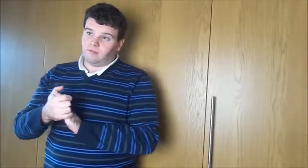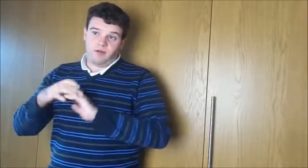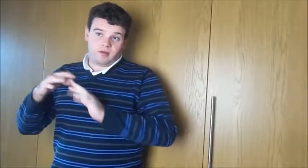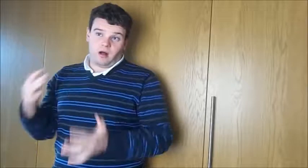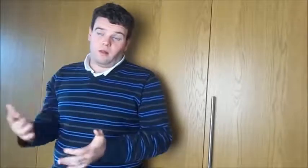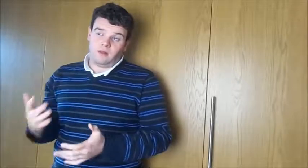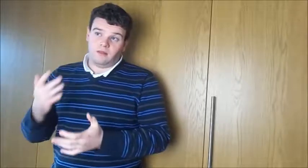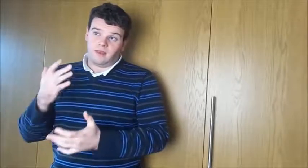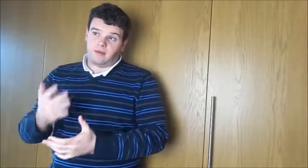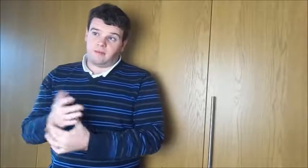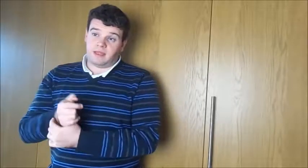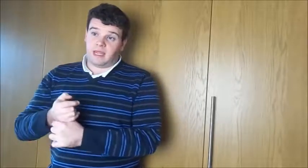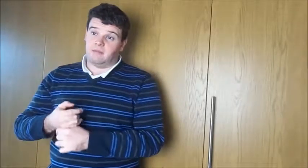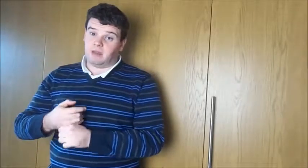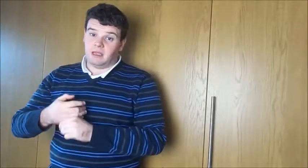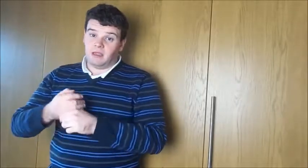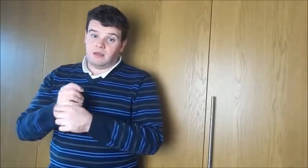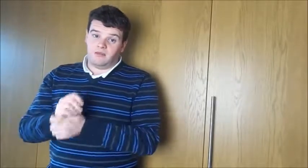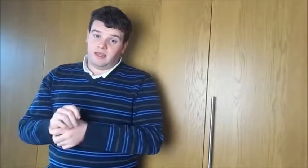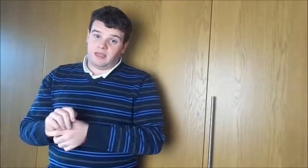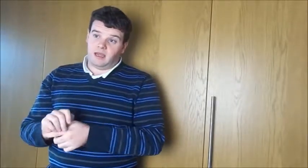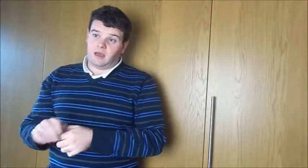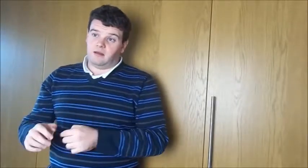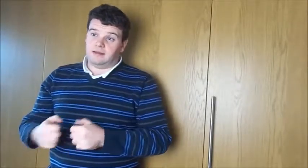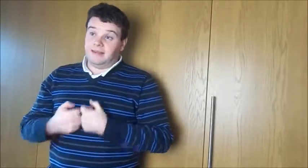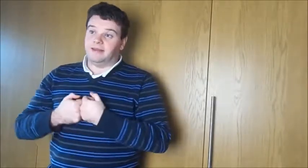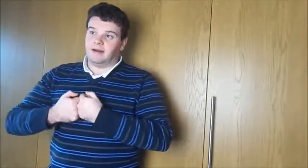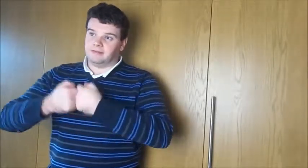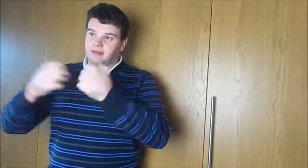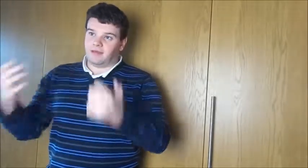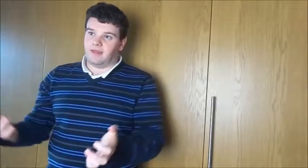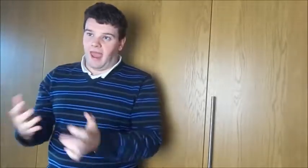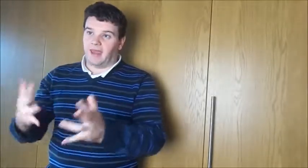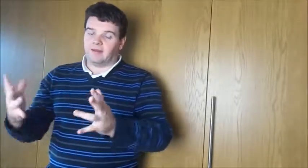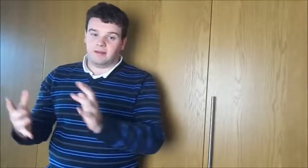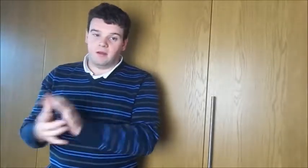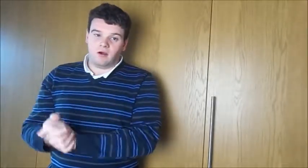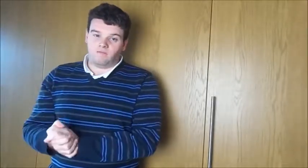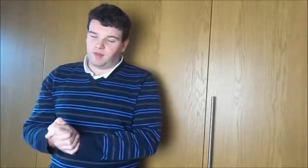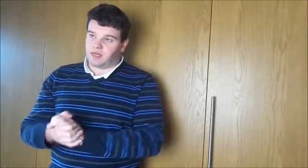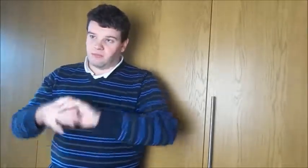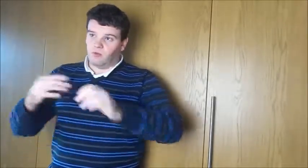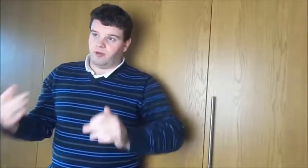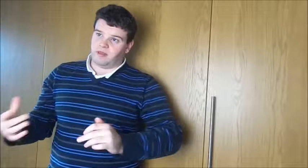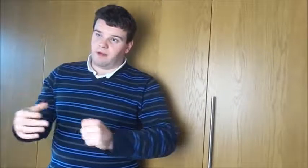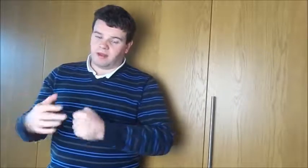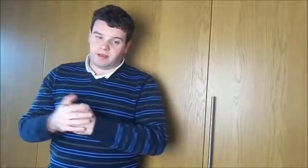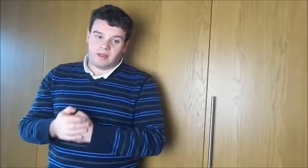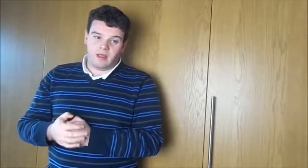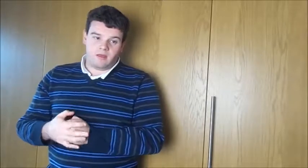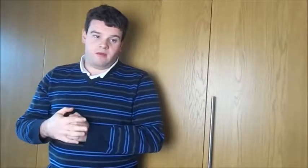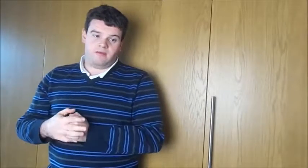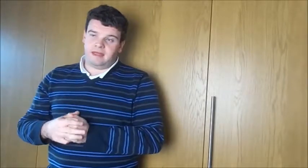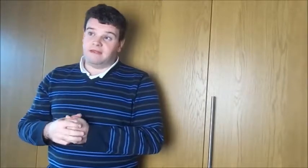Prince Carl, then became the leader and the head of this small principality that they lived